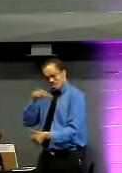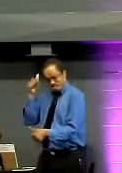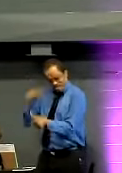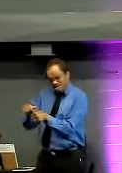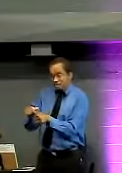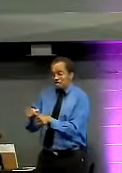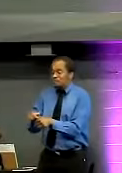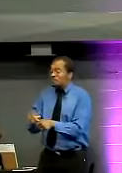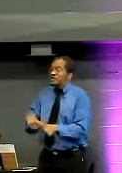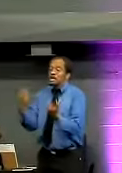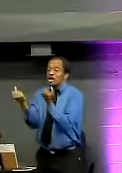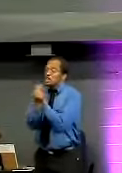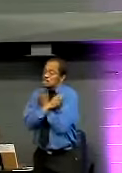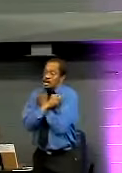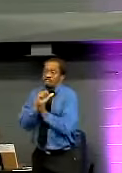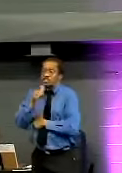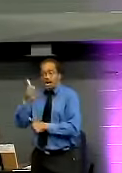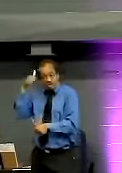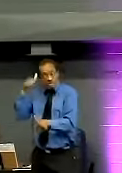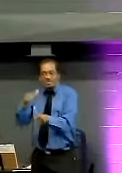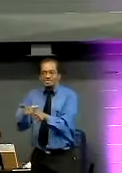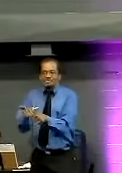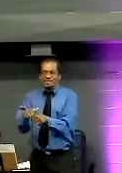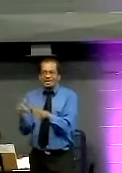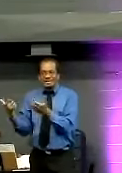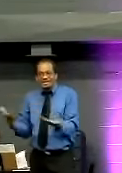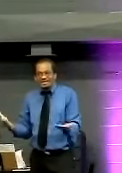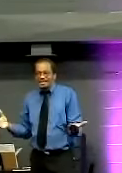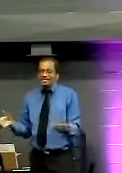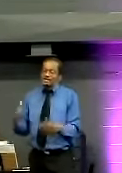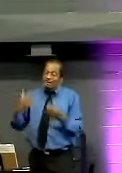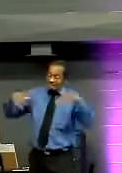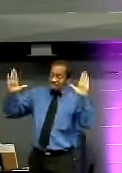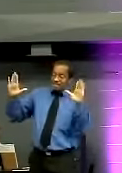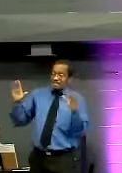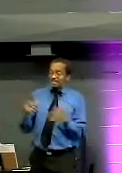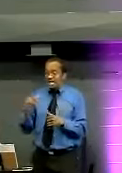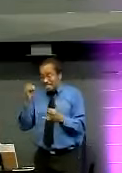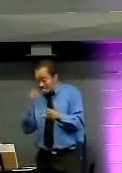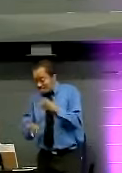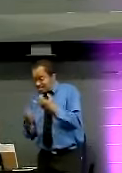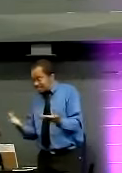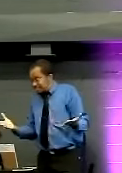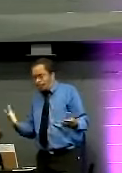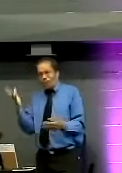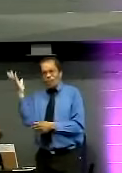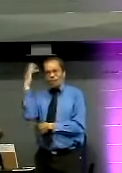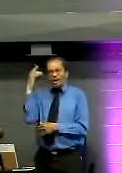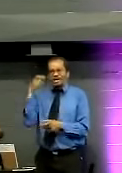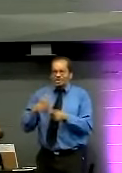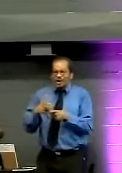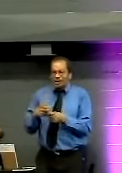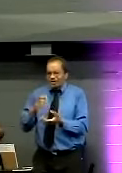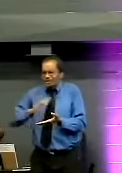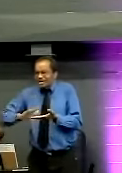record. Okay, yeah, I want to. All right. Here's the last thing. I'm done with this section, right? Why is it so hard to forgive? Because